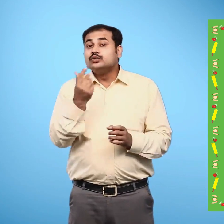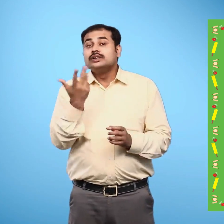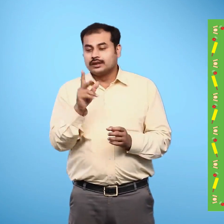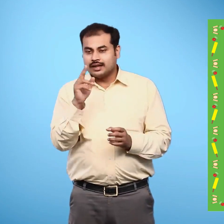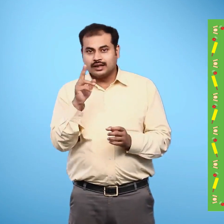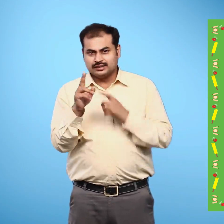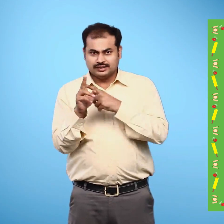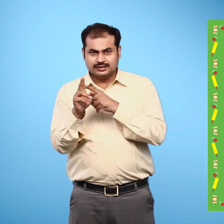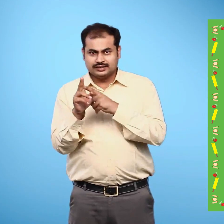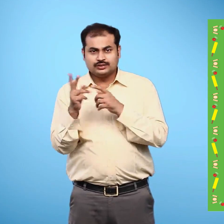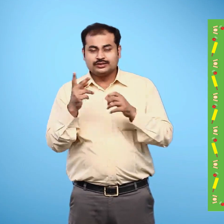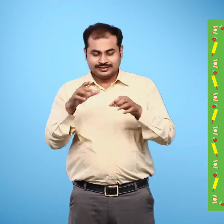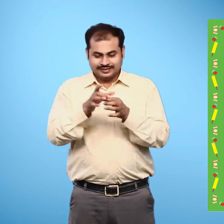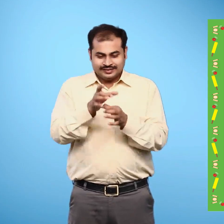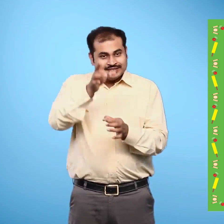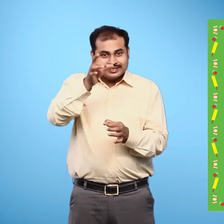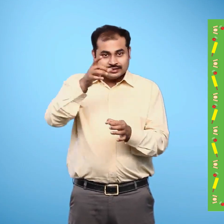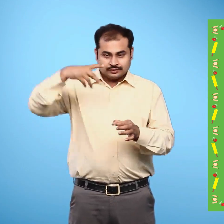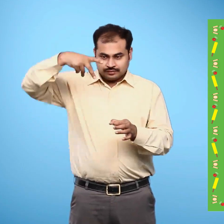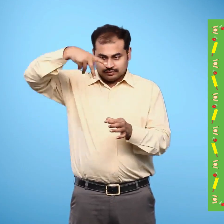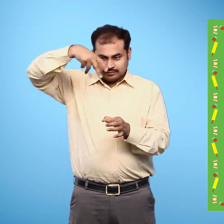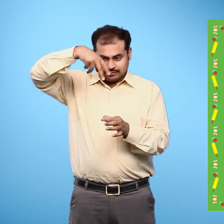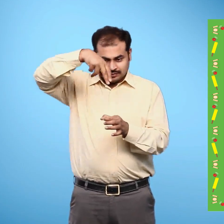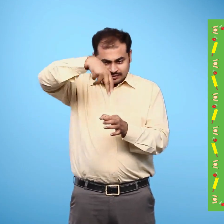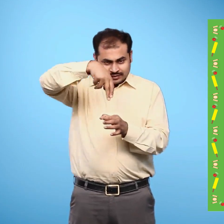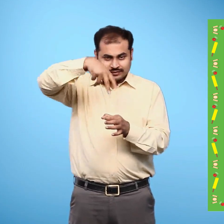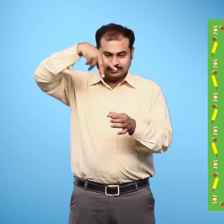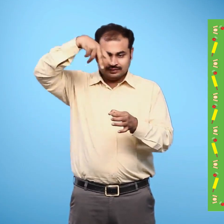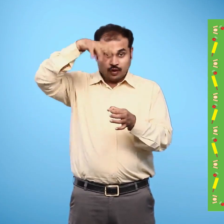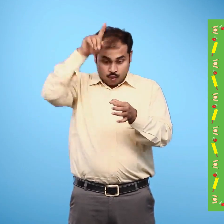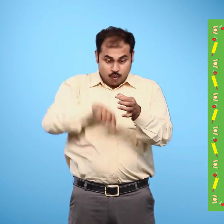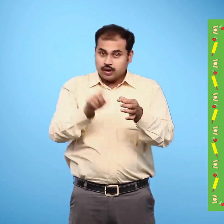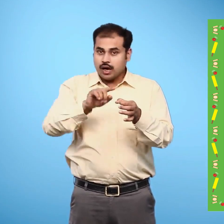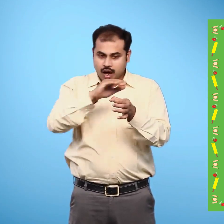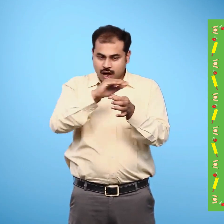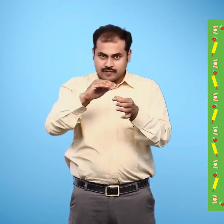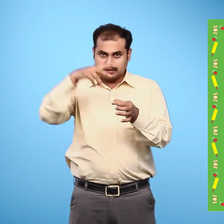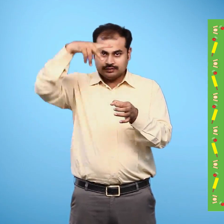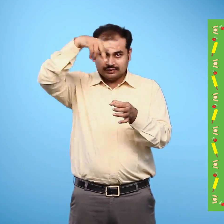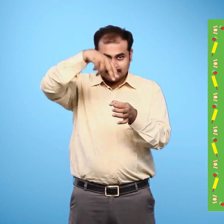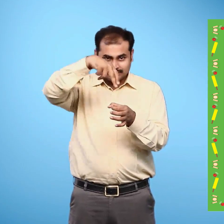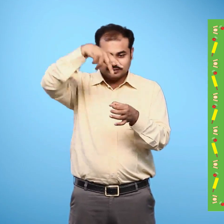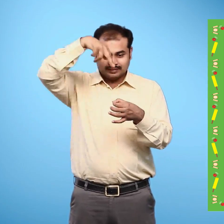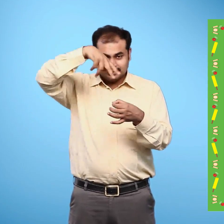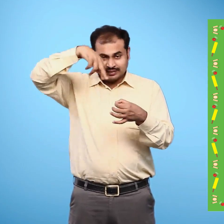cut strips at one end of the paper pipe. Make 7 or 8 cuts.